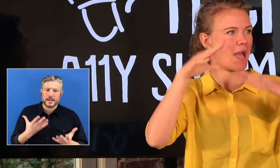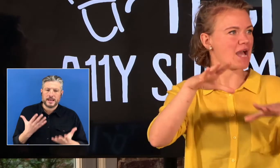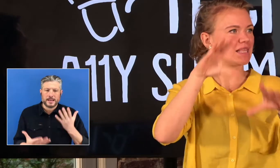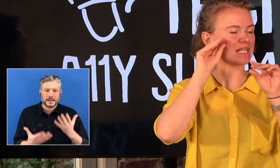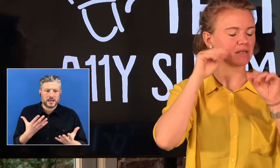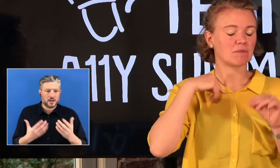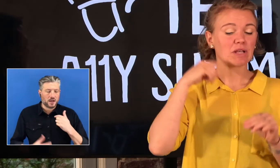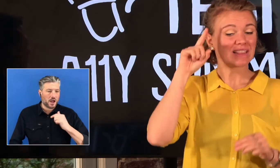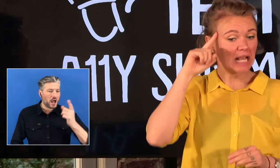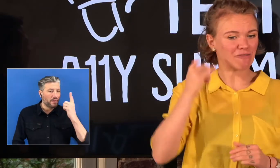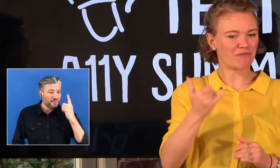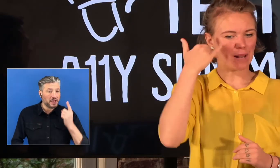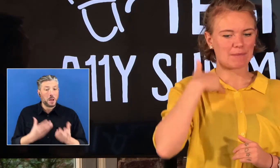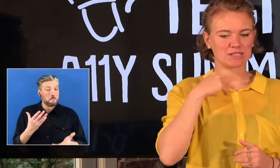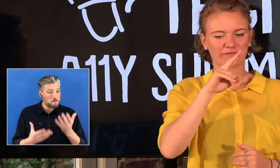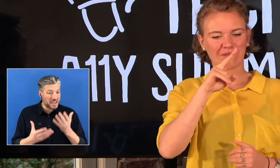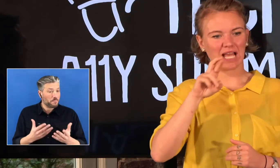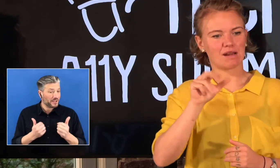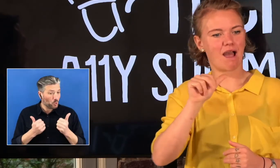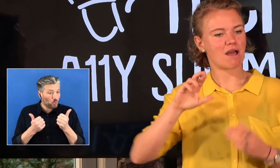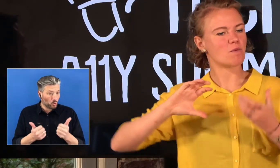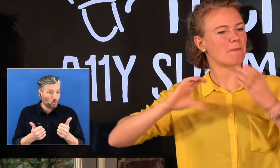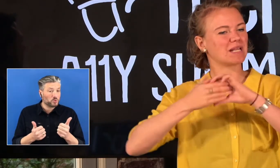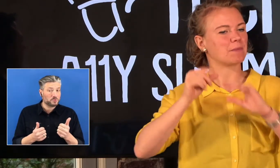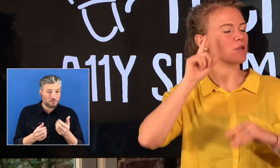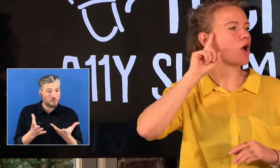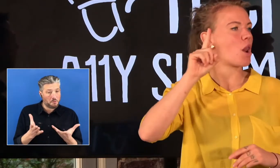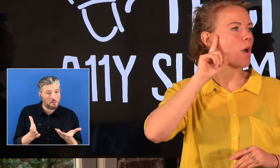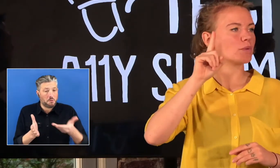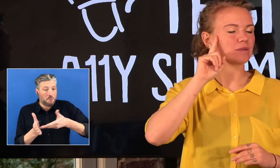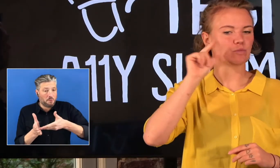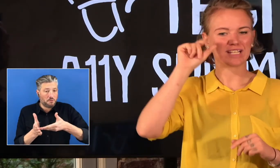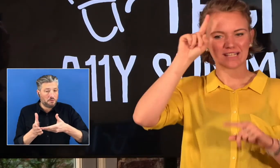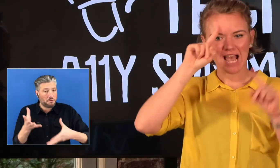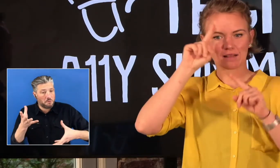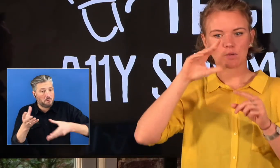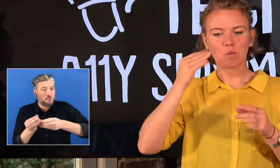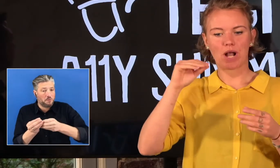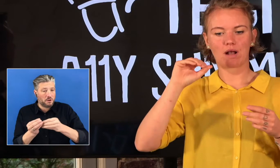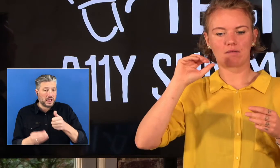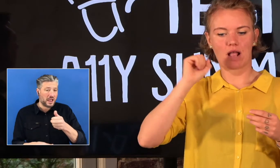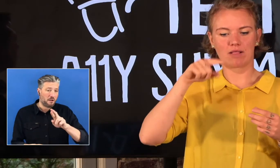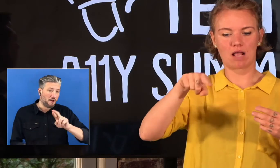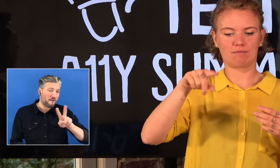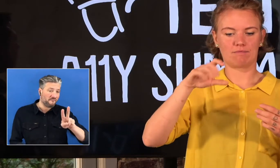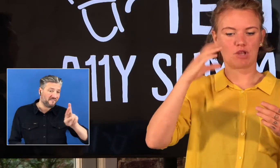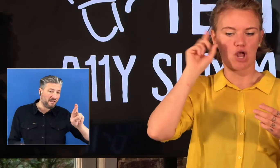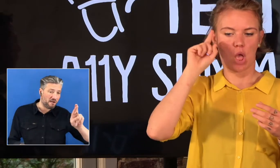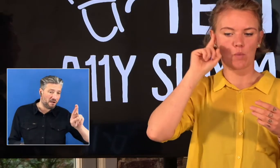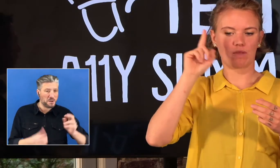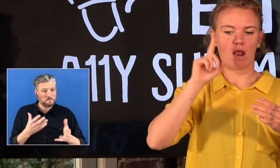addition, but there are a lot of ways to get information. I think if you combine VR and AR with sound, you